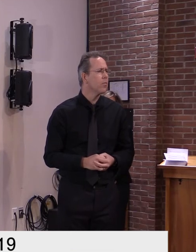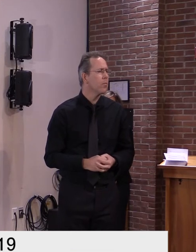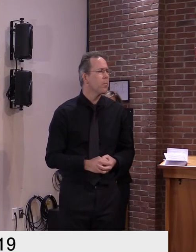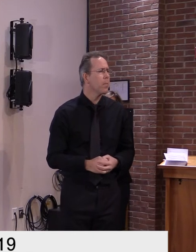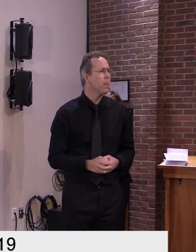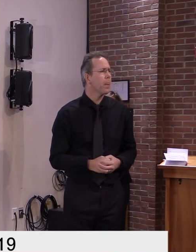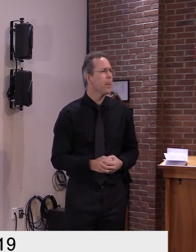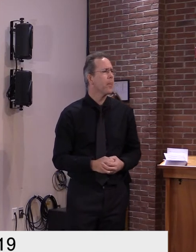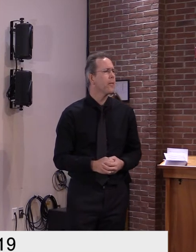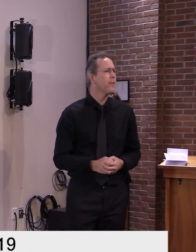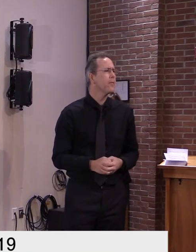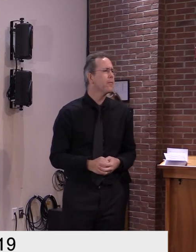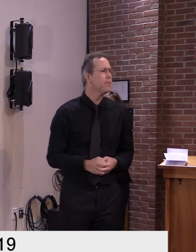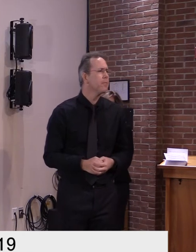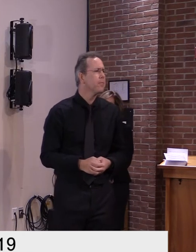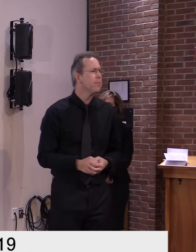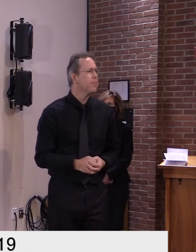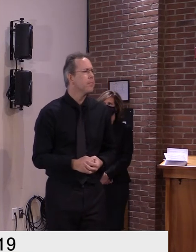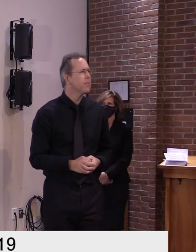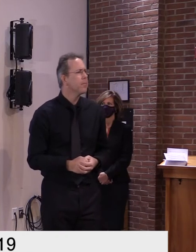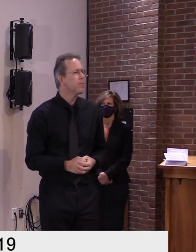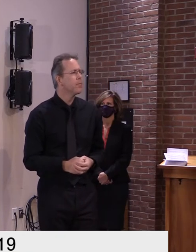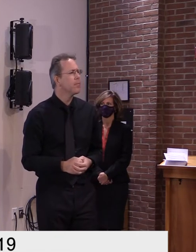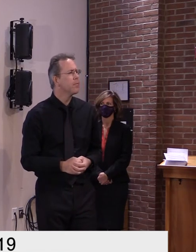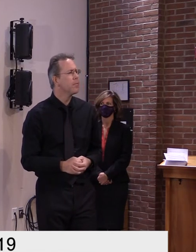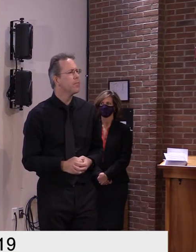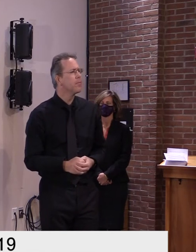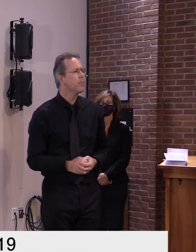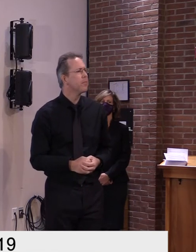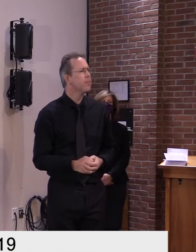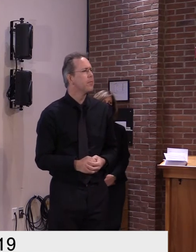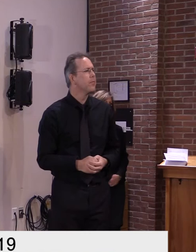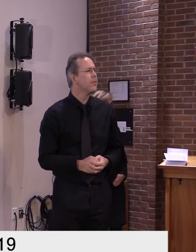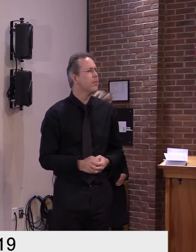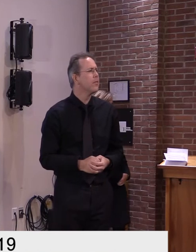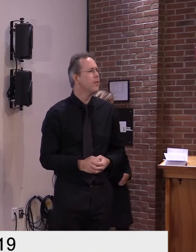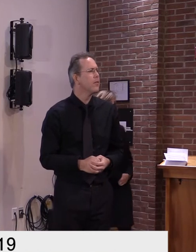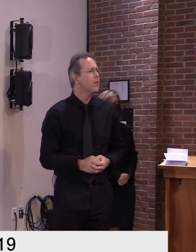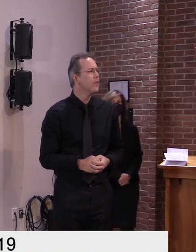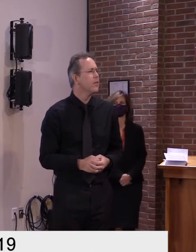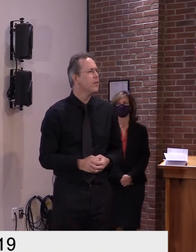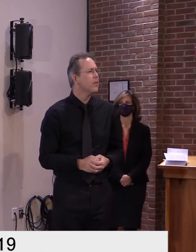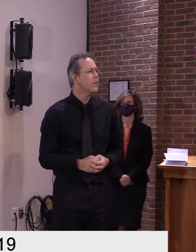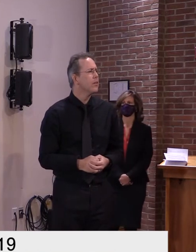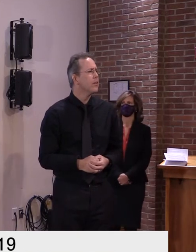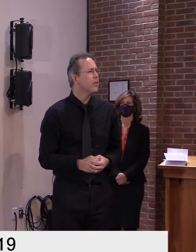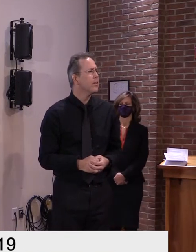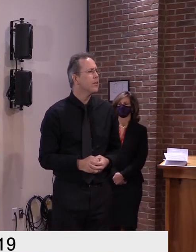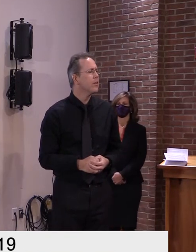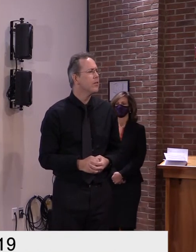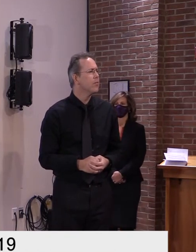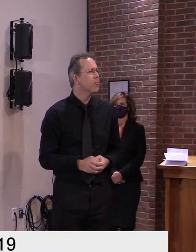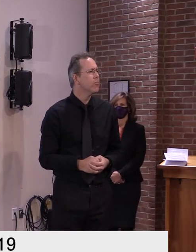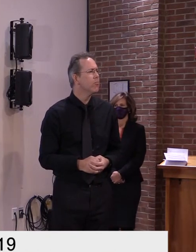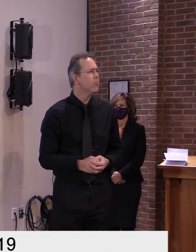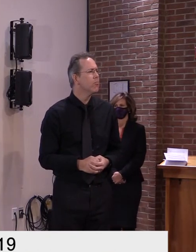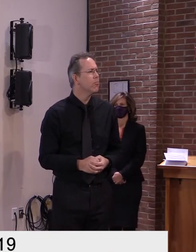if you know, the sort of long-term care track or the allocations that are going to healthcare workers.